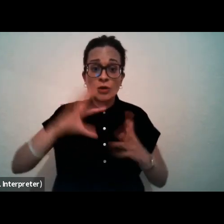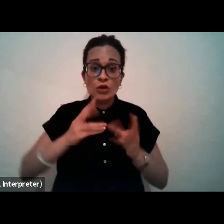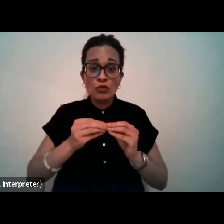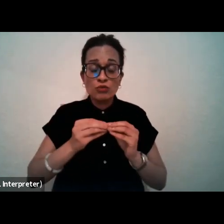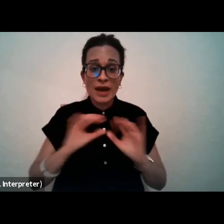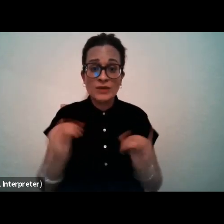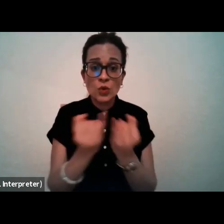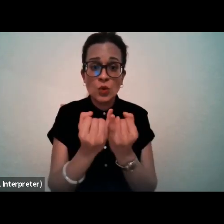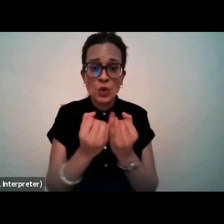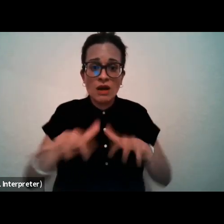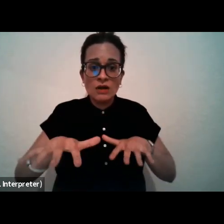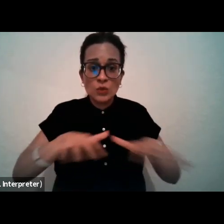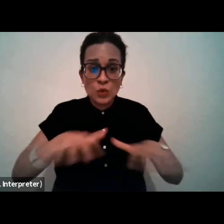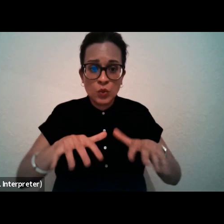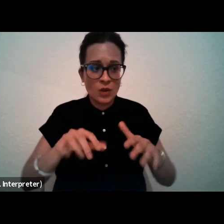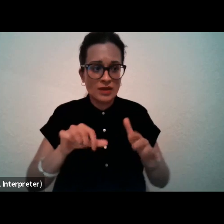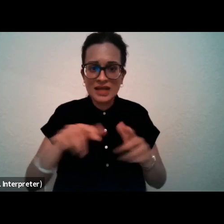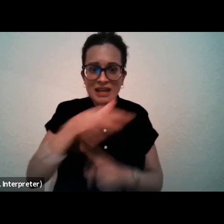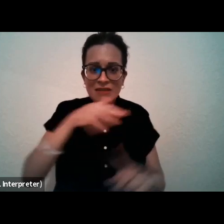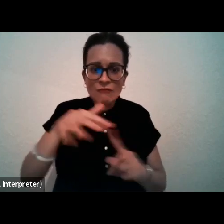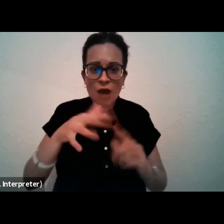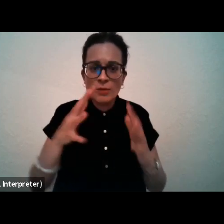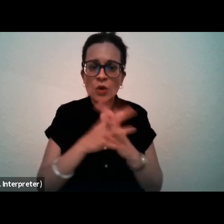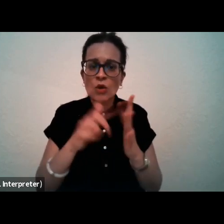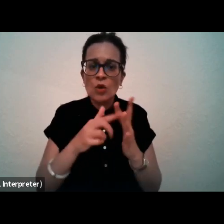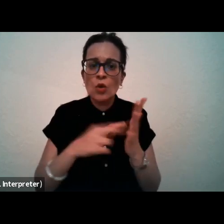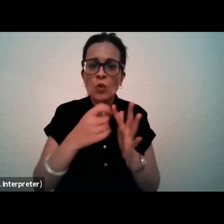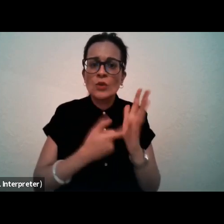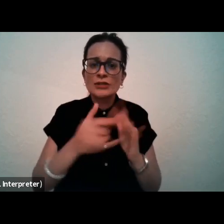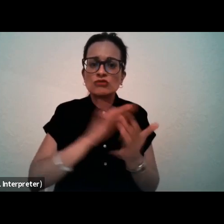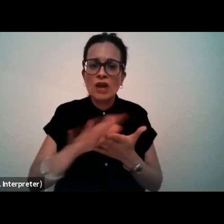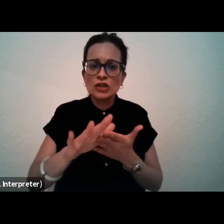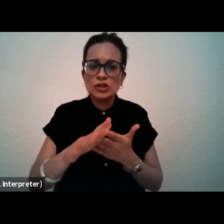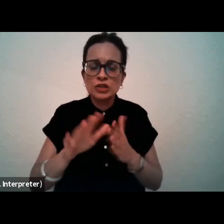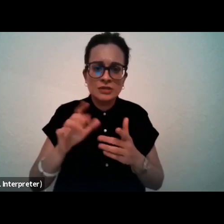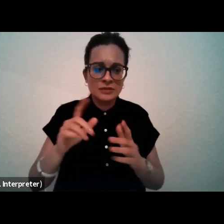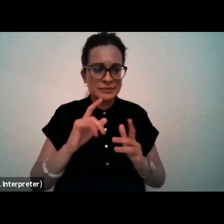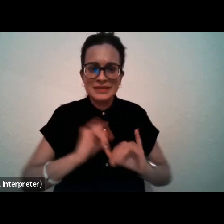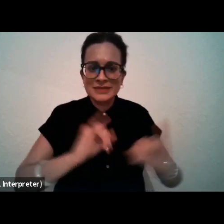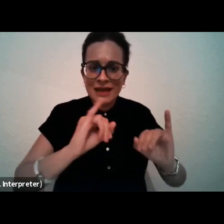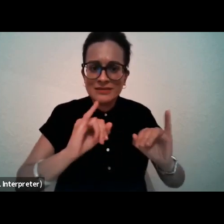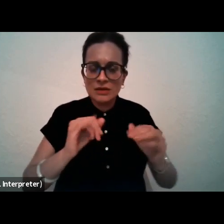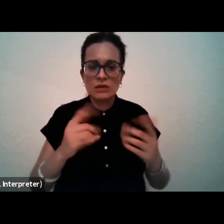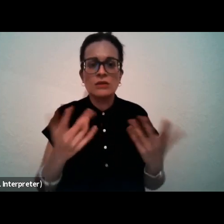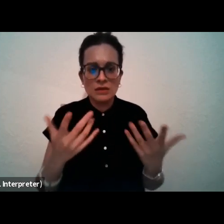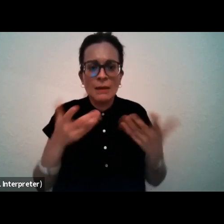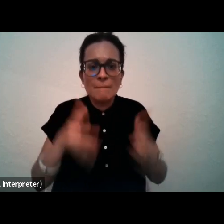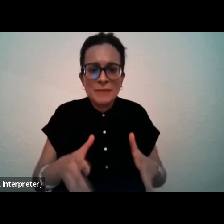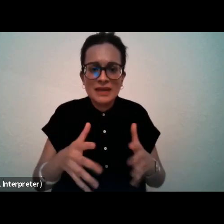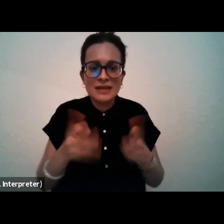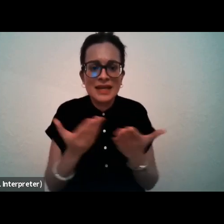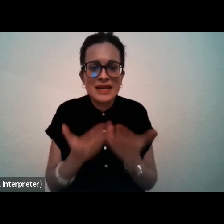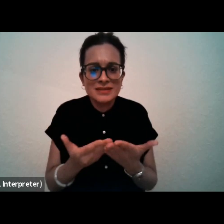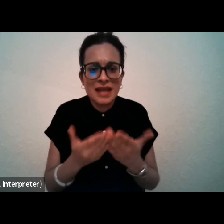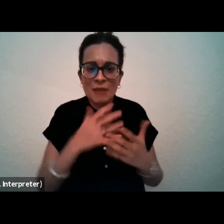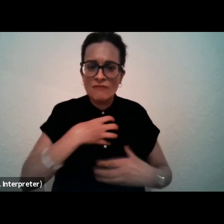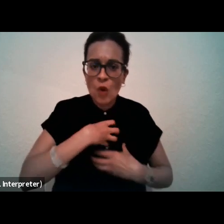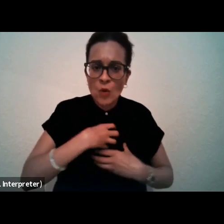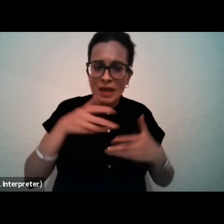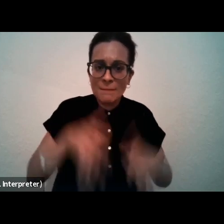the Windrush scandal. It introduced the question of Islamophobia, which they refused to investigate themselves. They are not fit to run